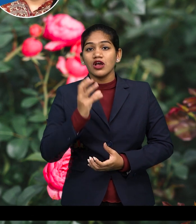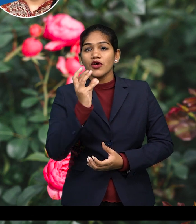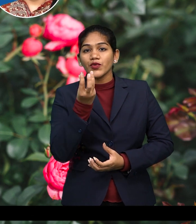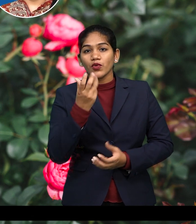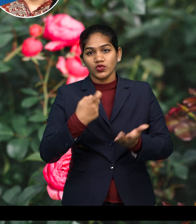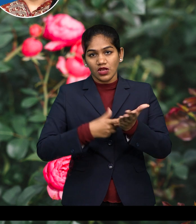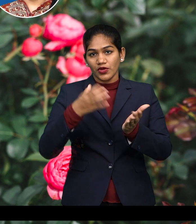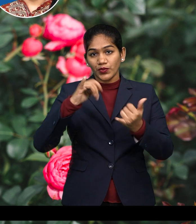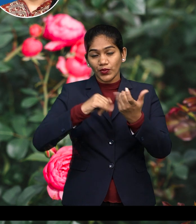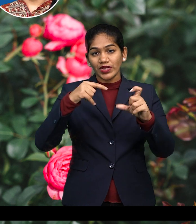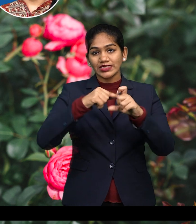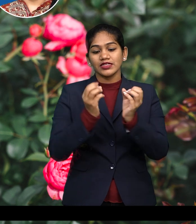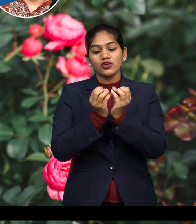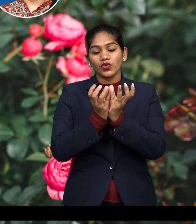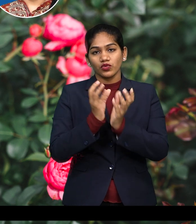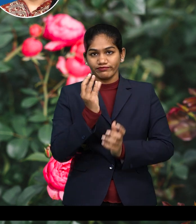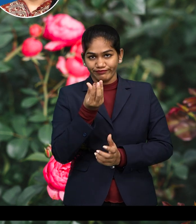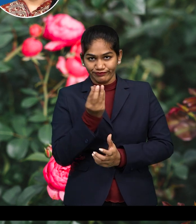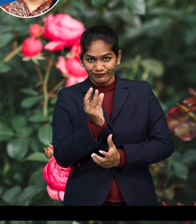rose.